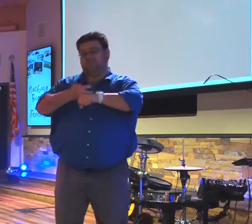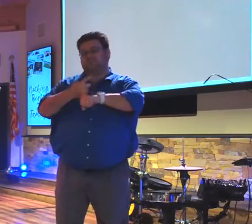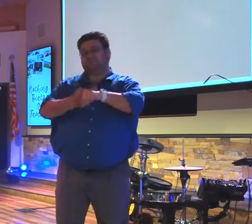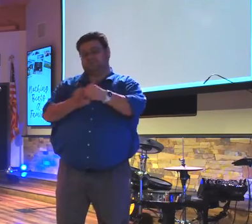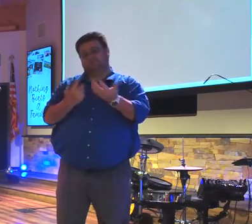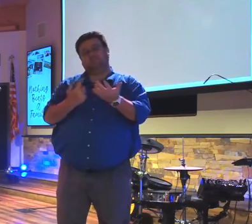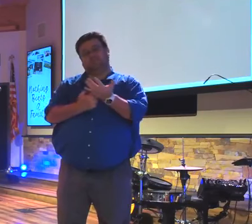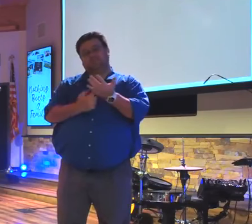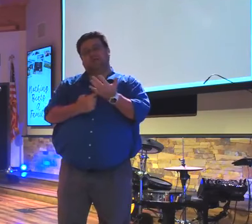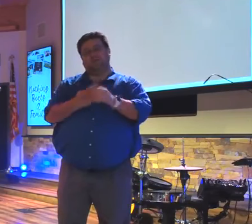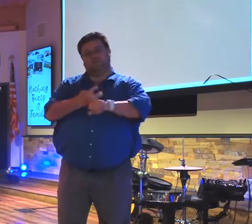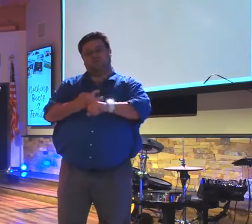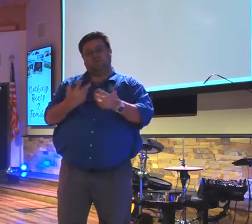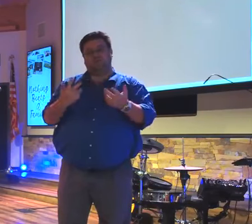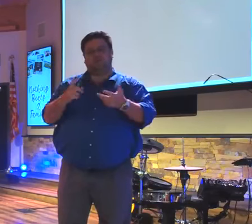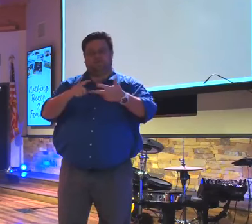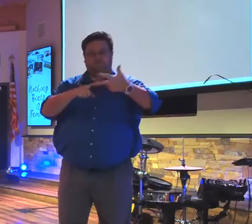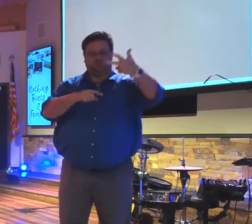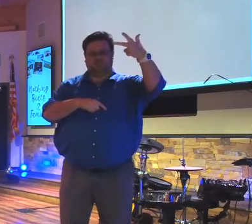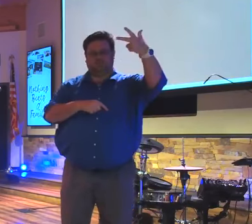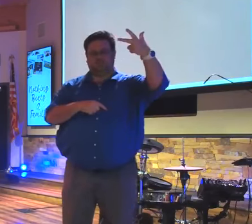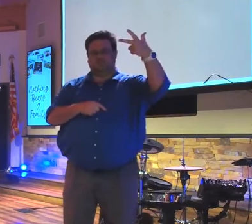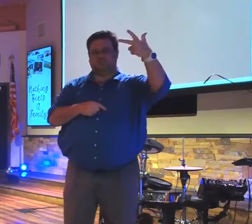sometimes, but they need correction. Number three?